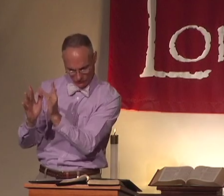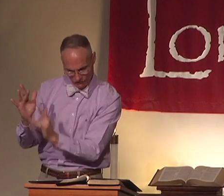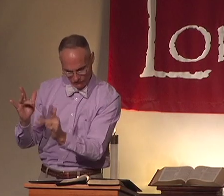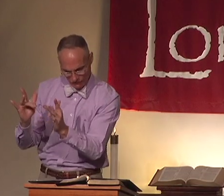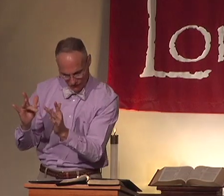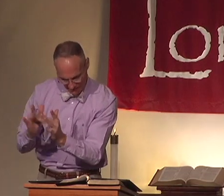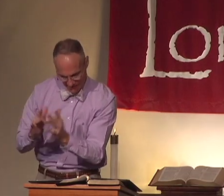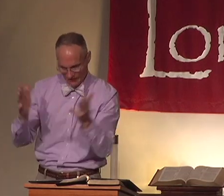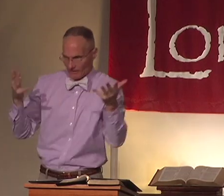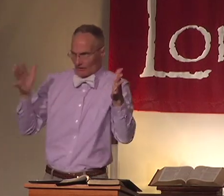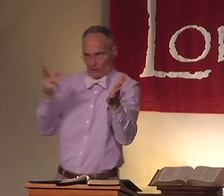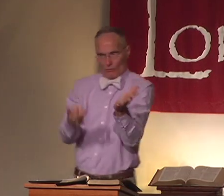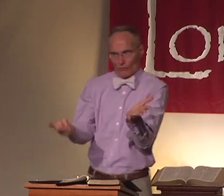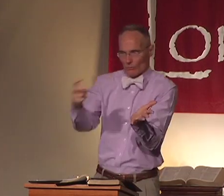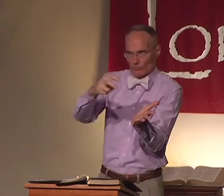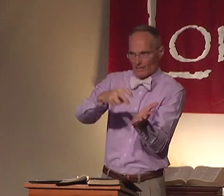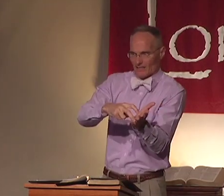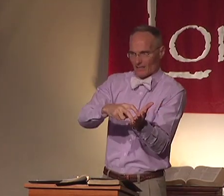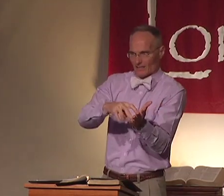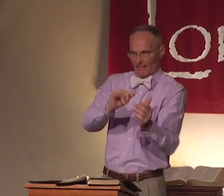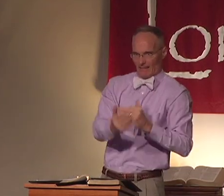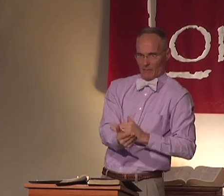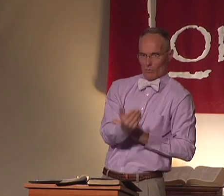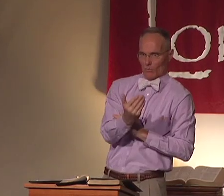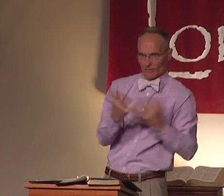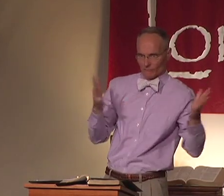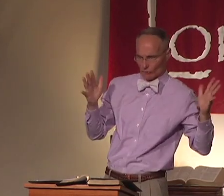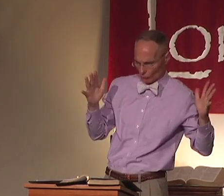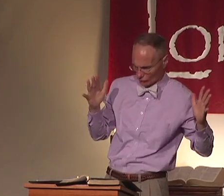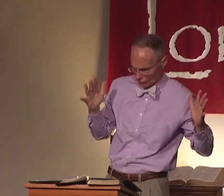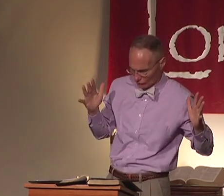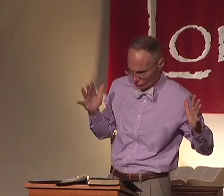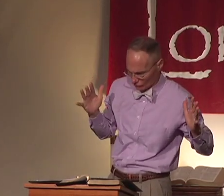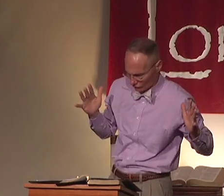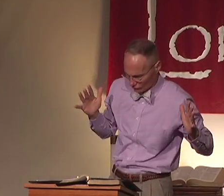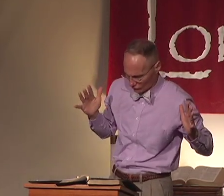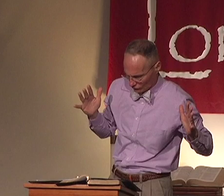Sunday evening, and Jesus has already risen from the dead that morning.